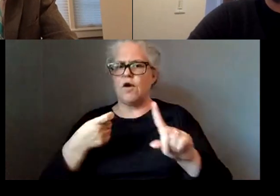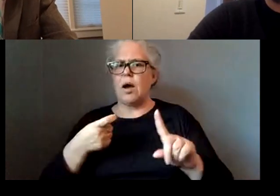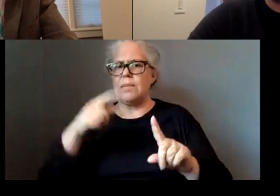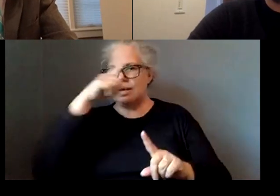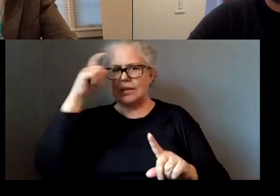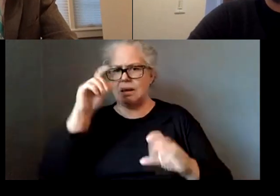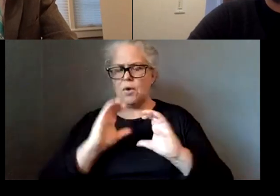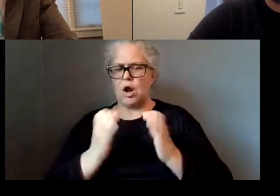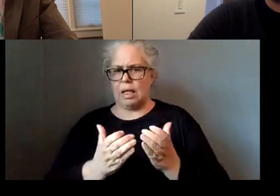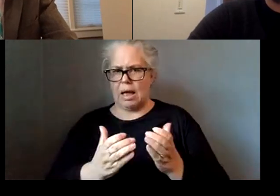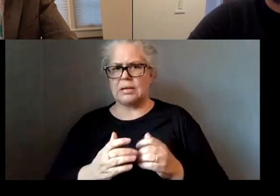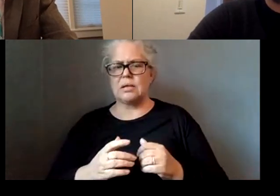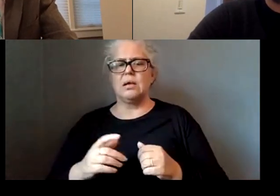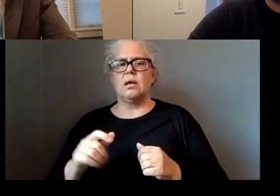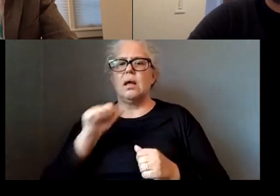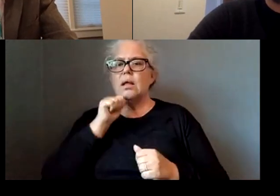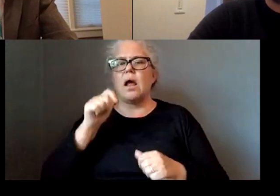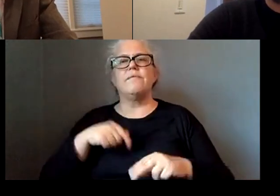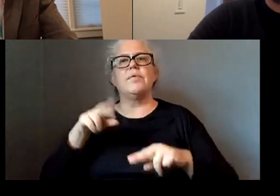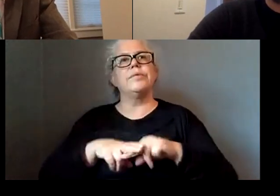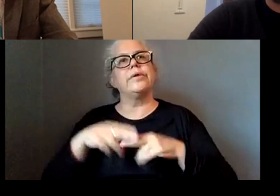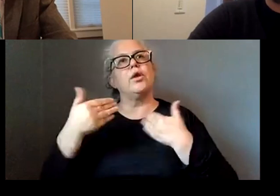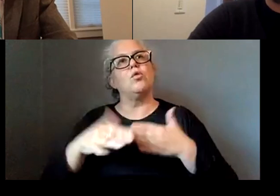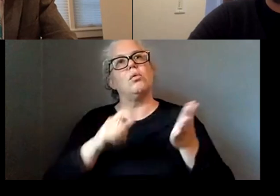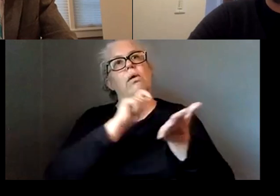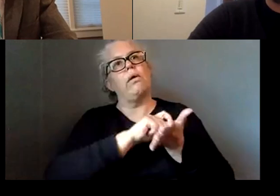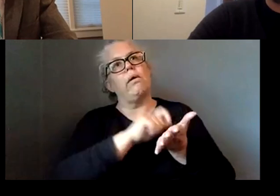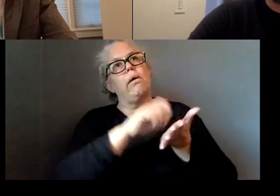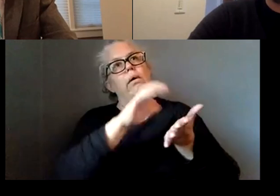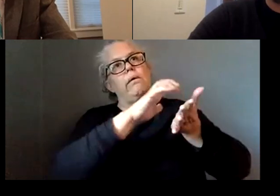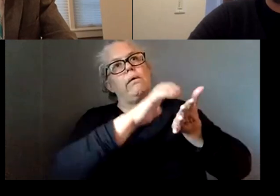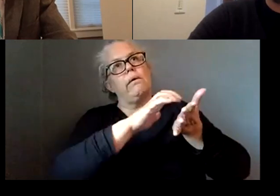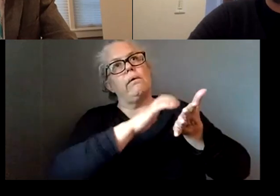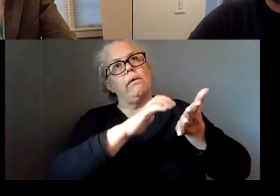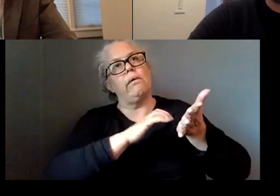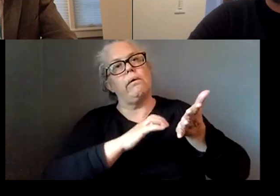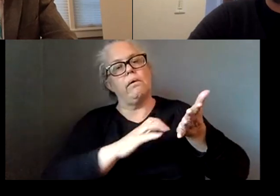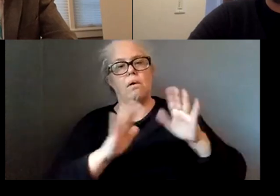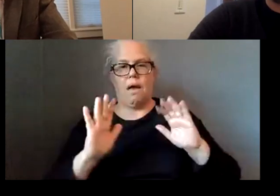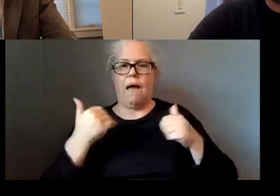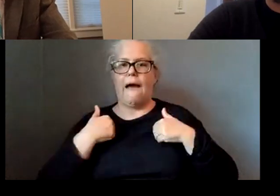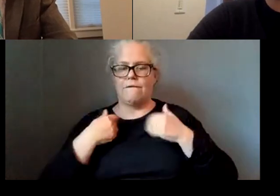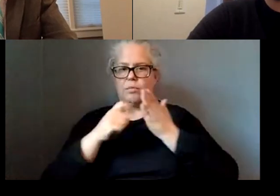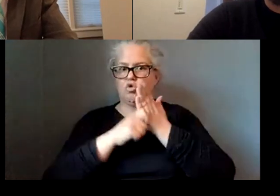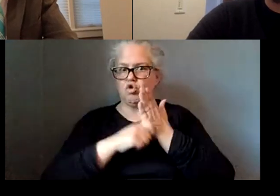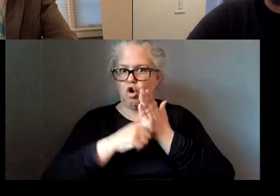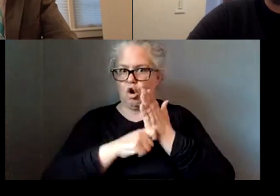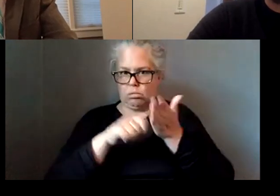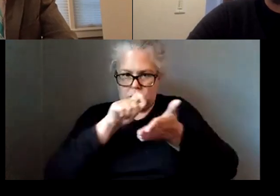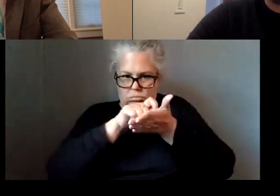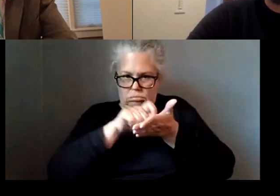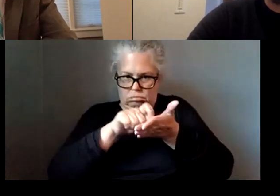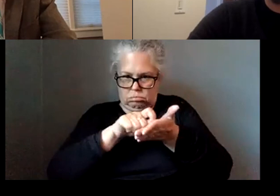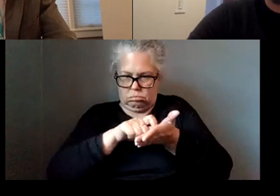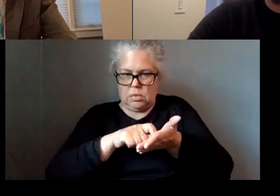campus. Instead of having them sit in a room writing essays, I had them keep journals, and